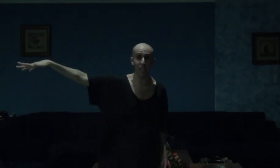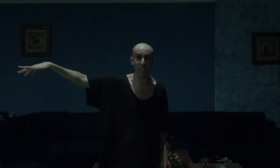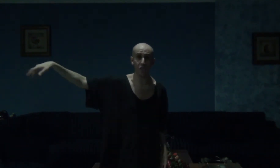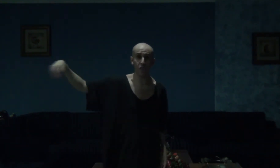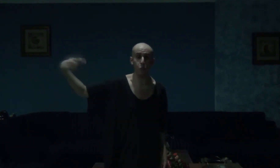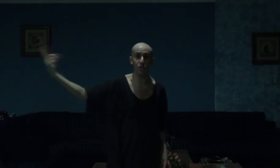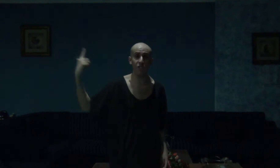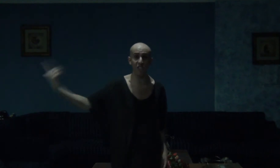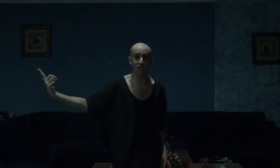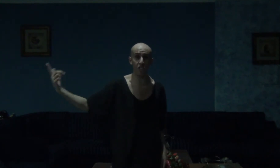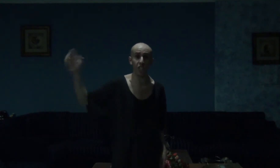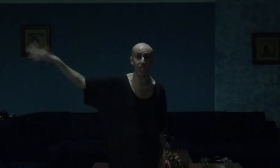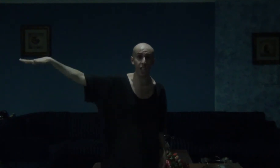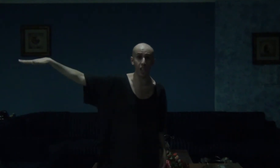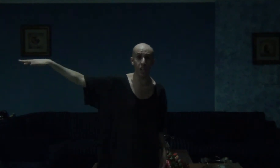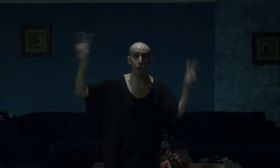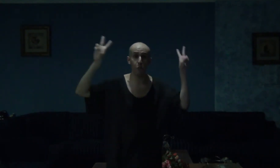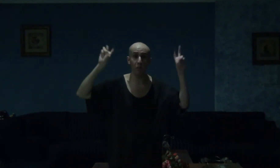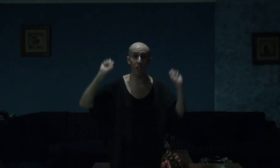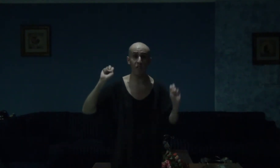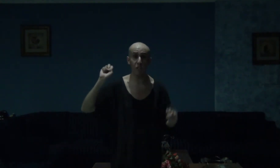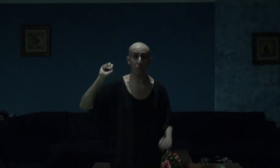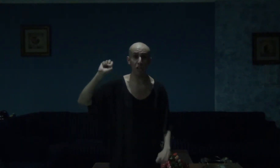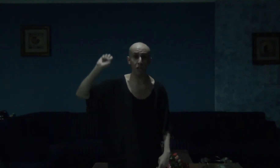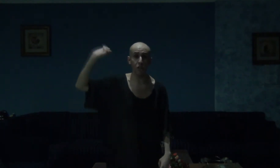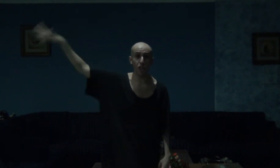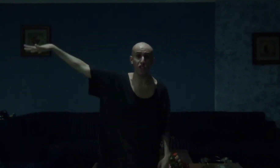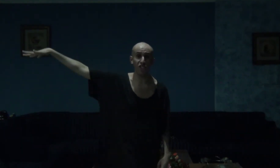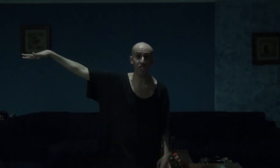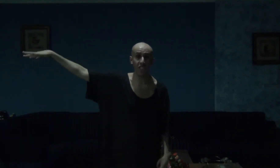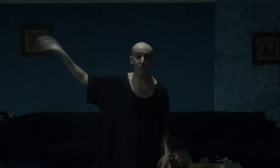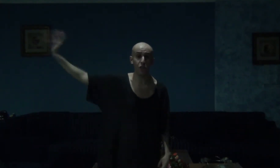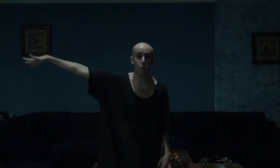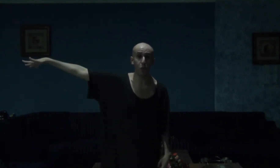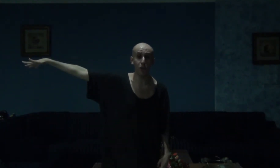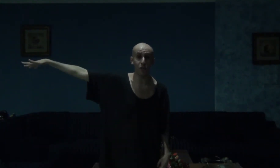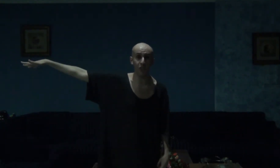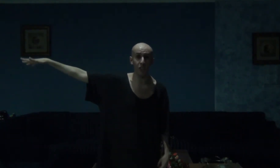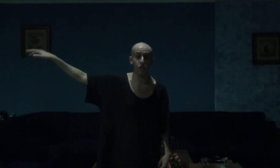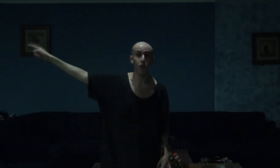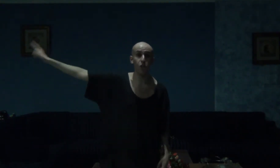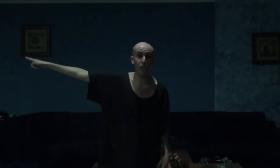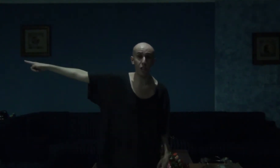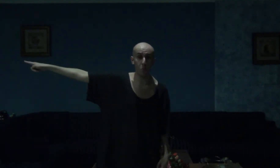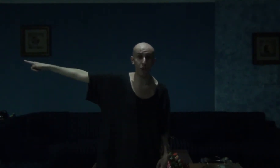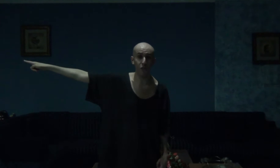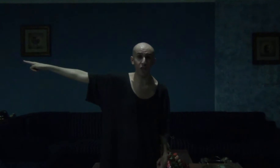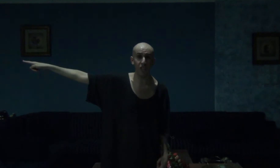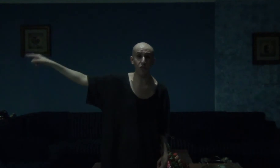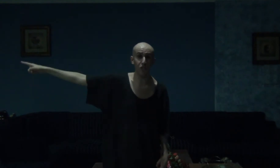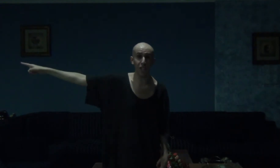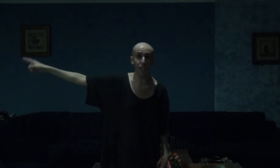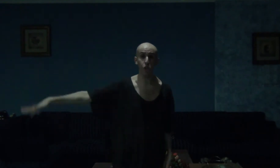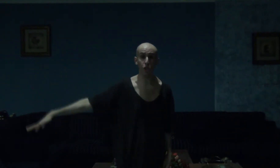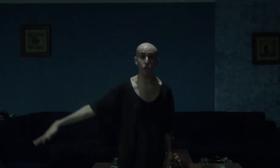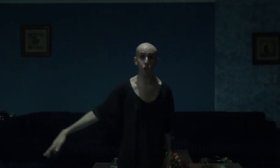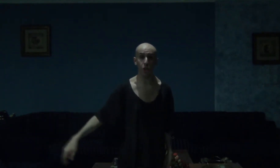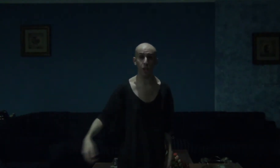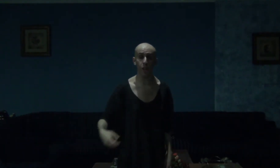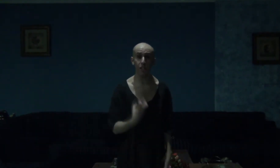latter would eventually kill her beloved mother alongside her boyfriend, her then boyfriend, Nick Godjohn. And